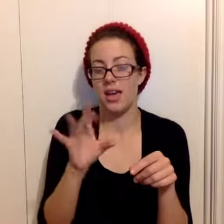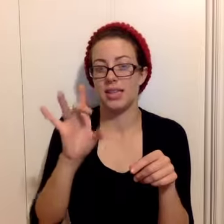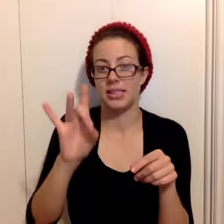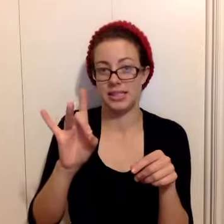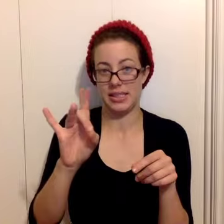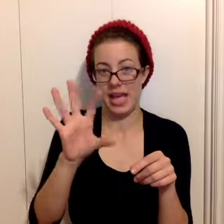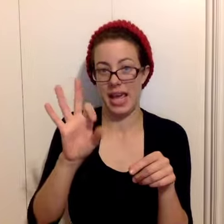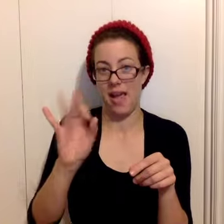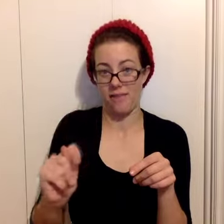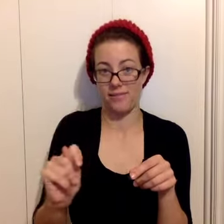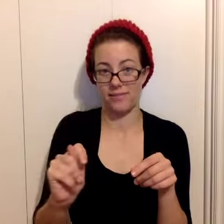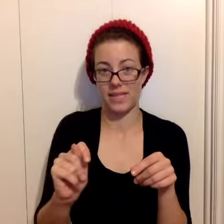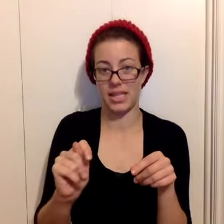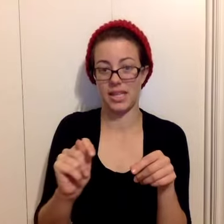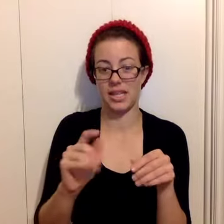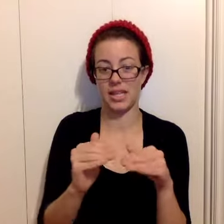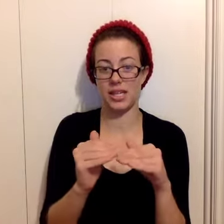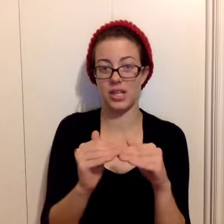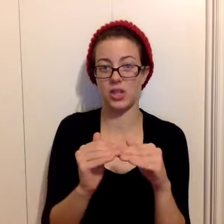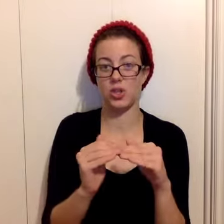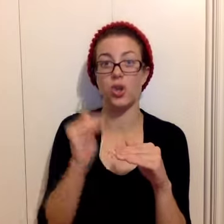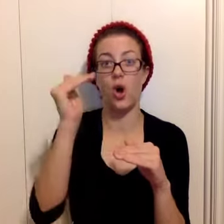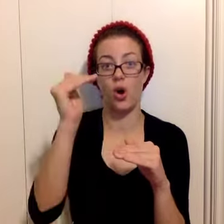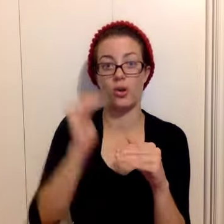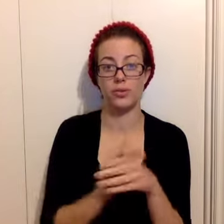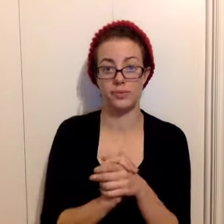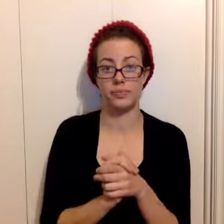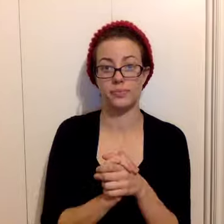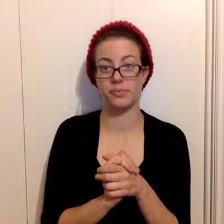All 4 walls will be equal in size.